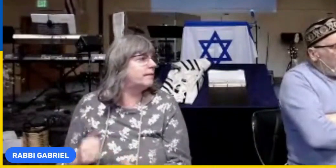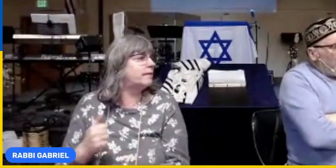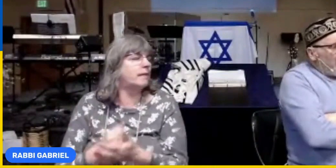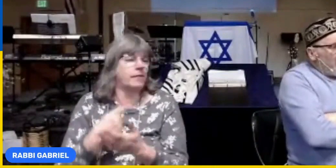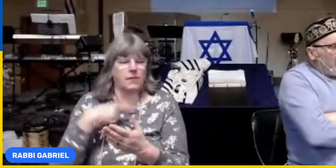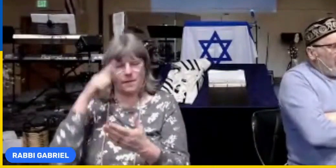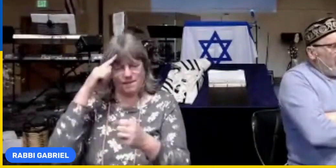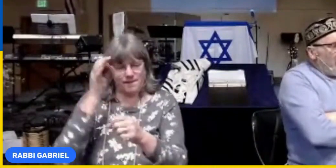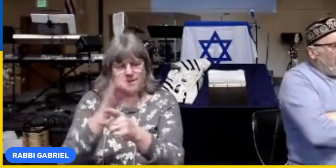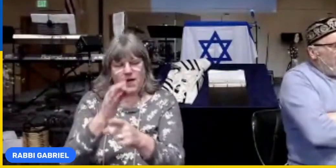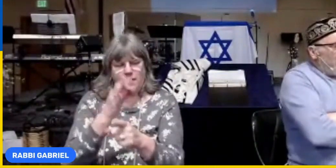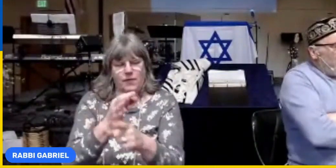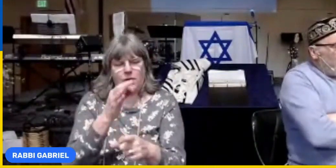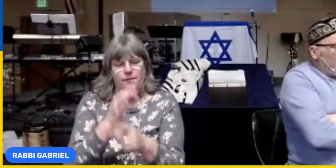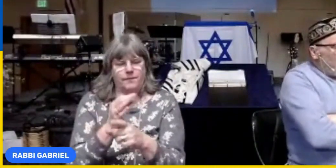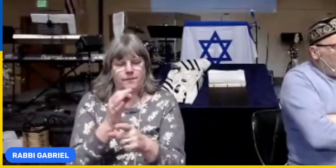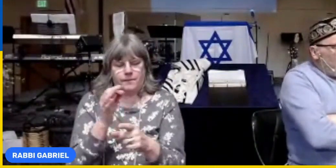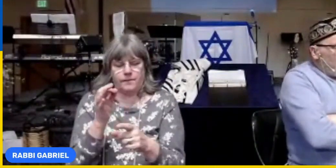faithfully